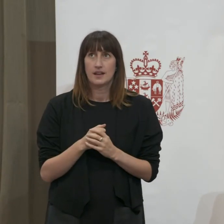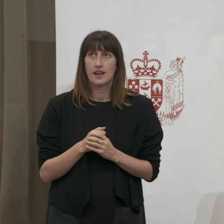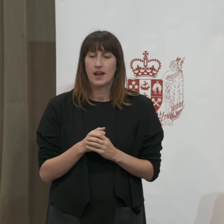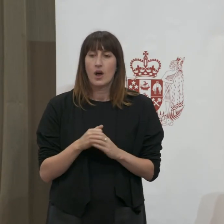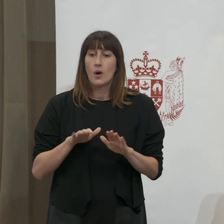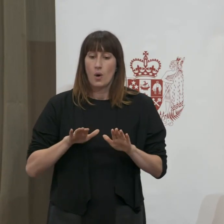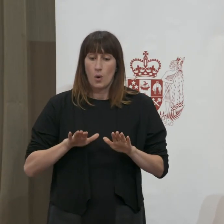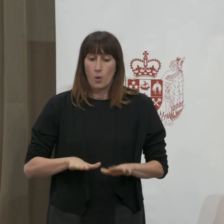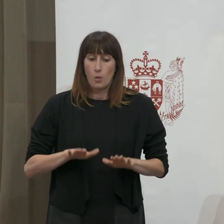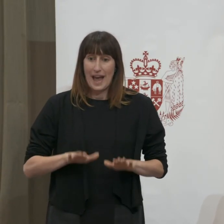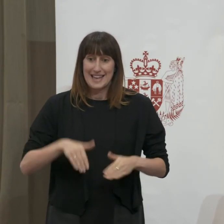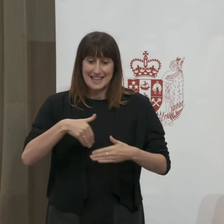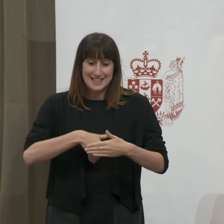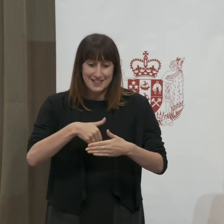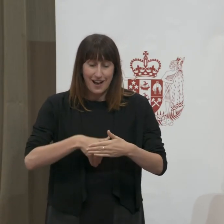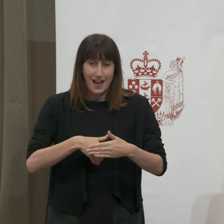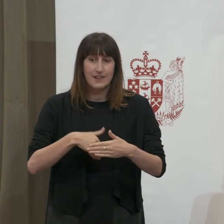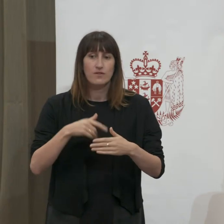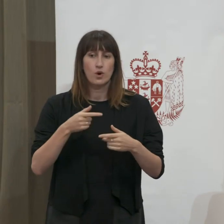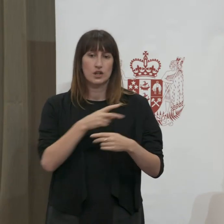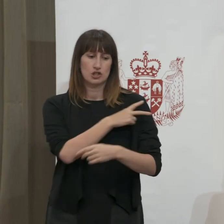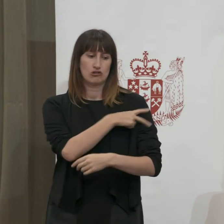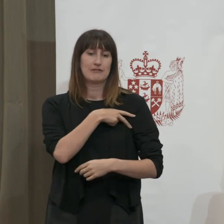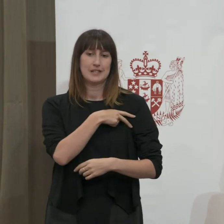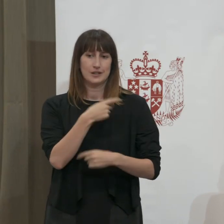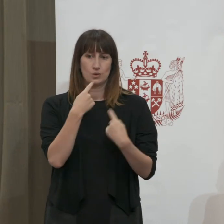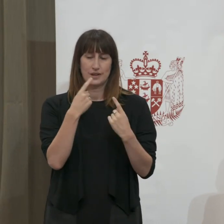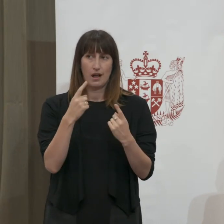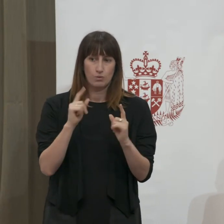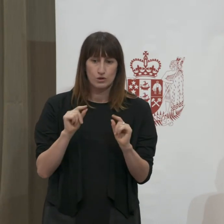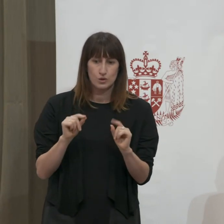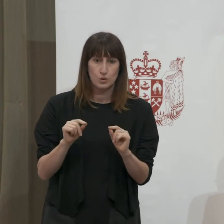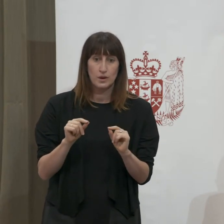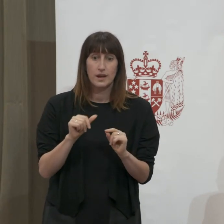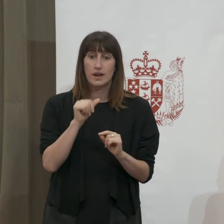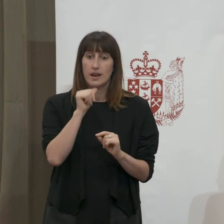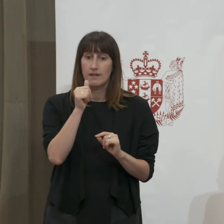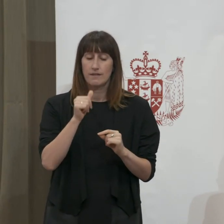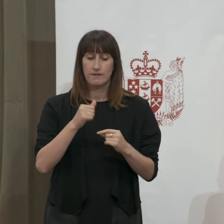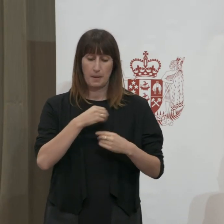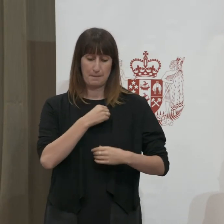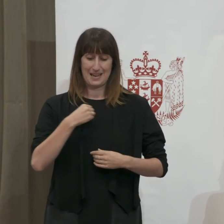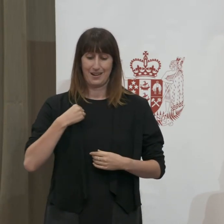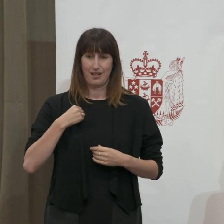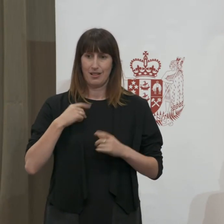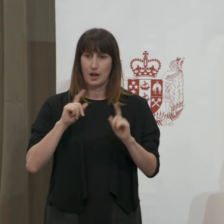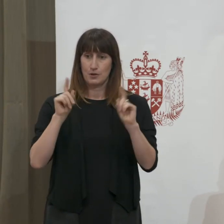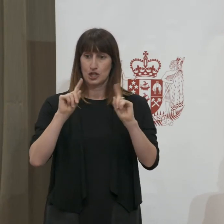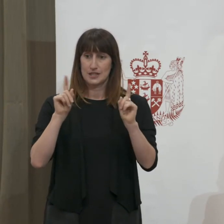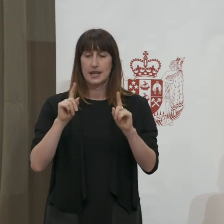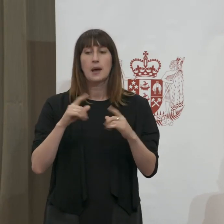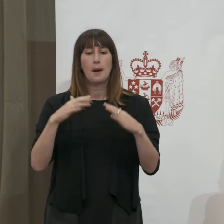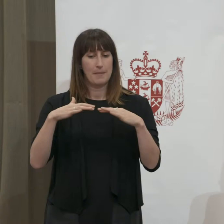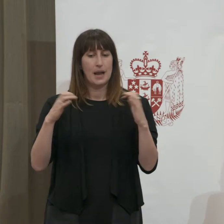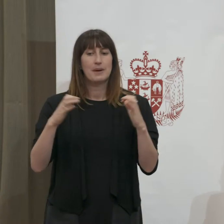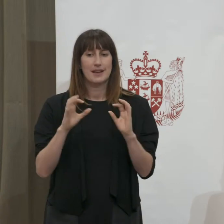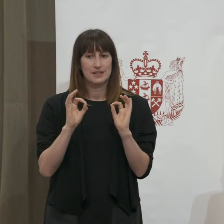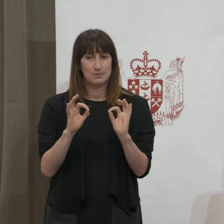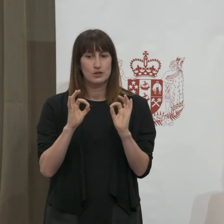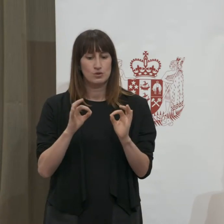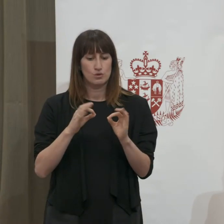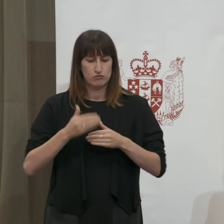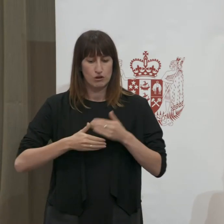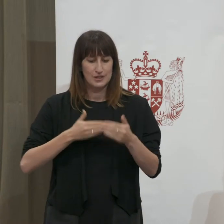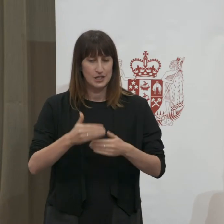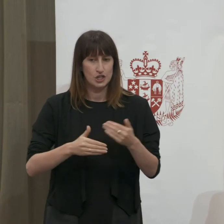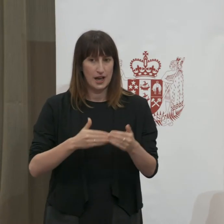await instructions from our security staff. If anyone suffers a medical emergency, please know that Parliament has special procedures to